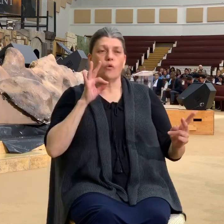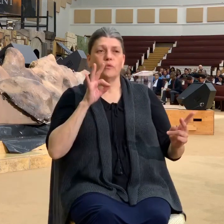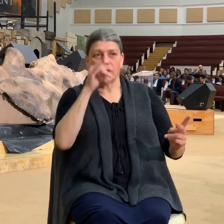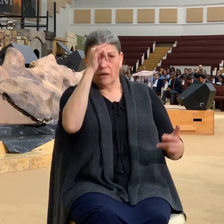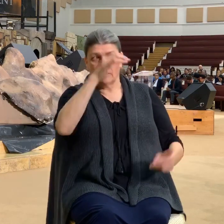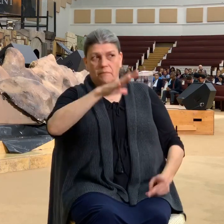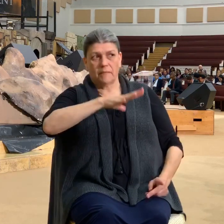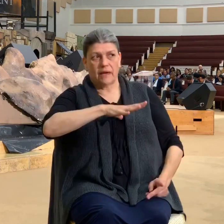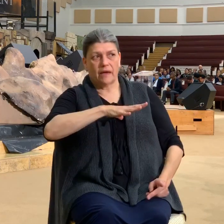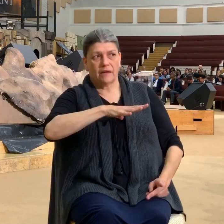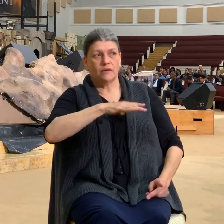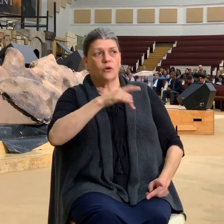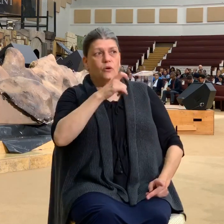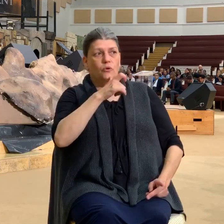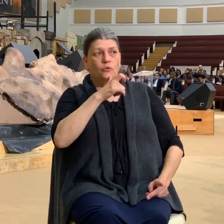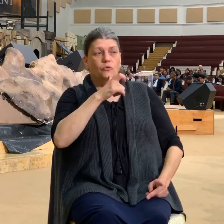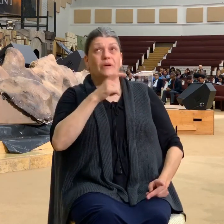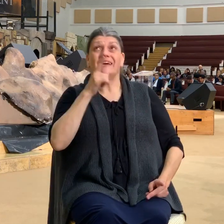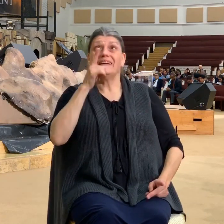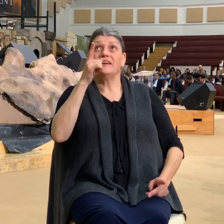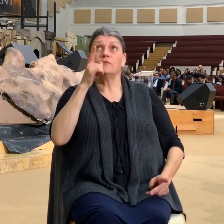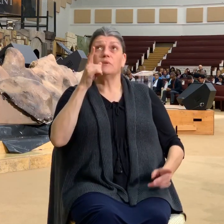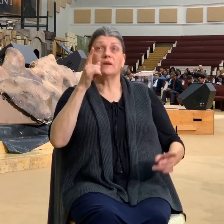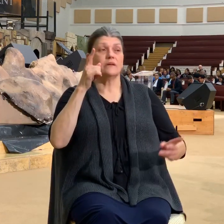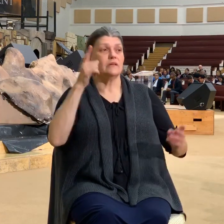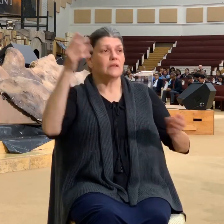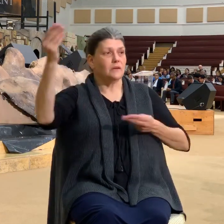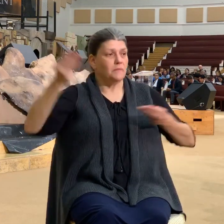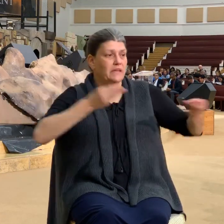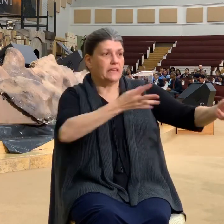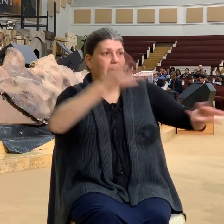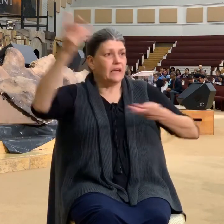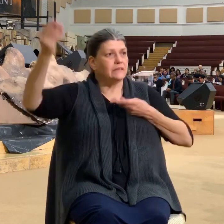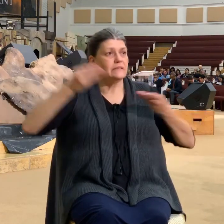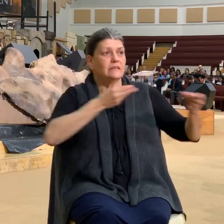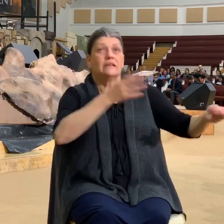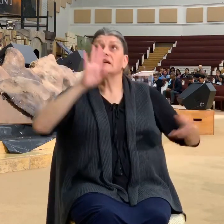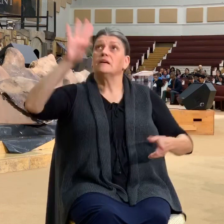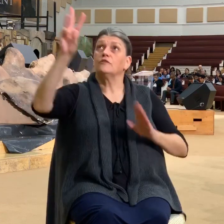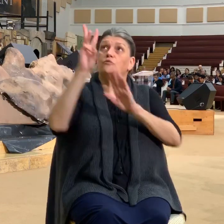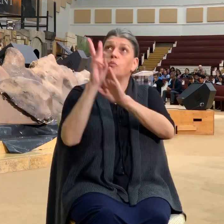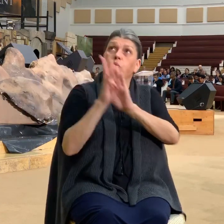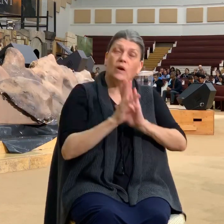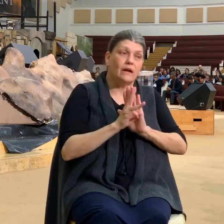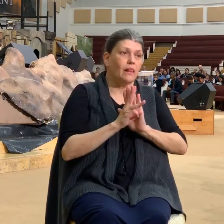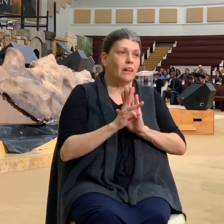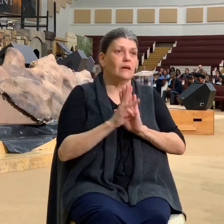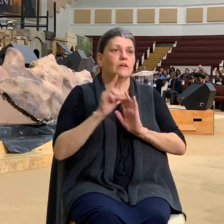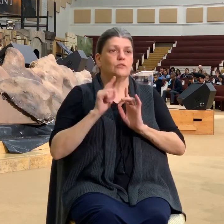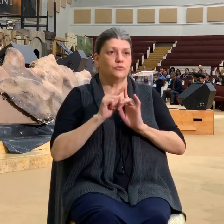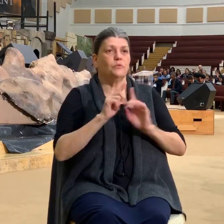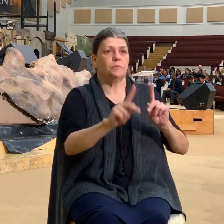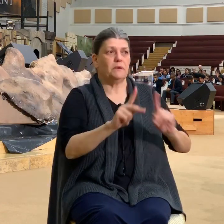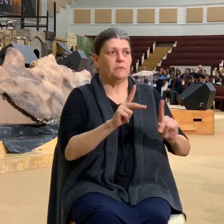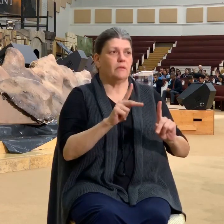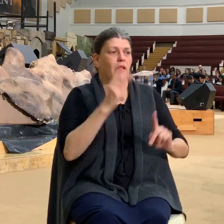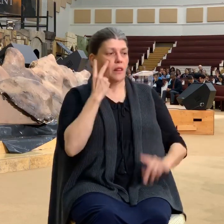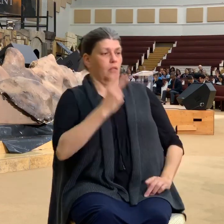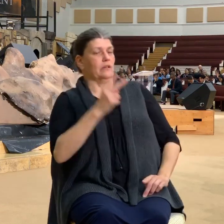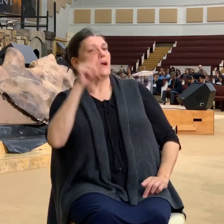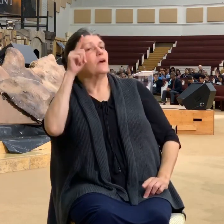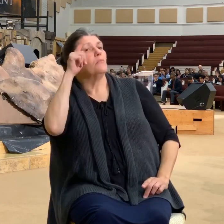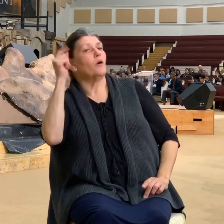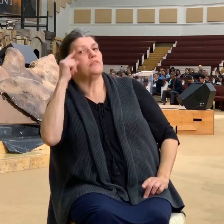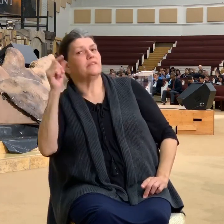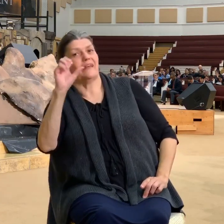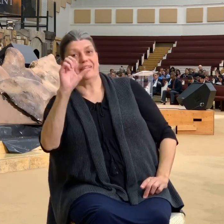he would mediate his will to the people. If you want to look at, for instance, Moses and the